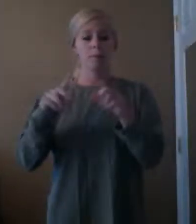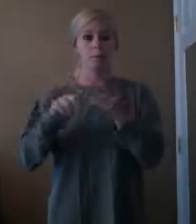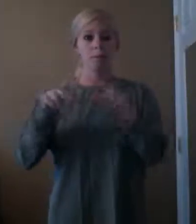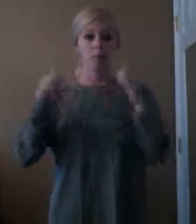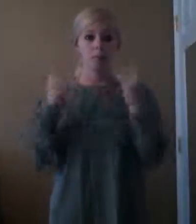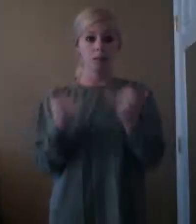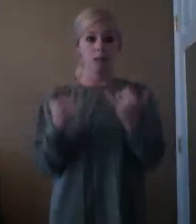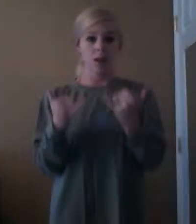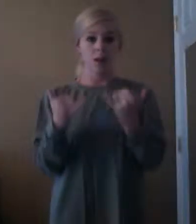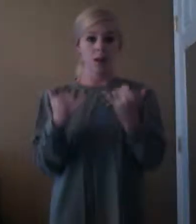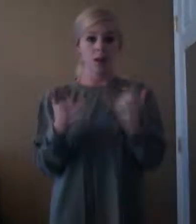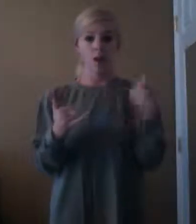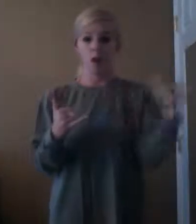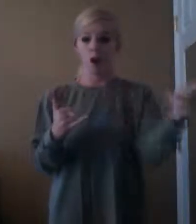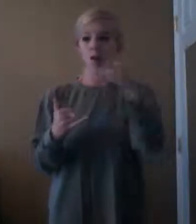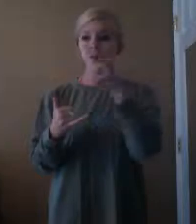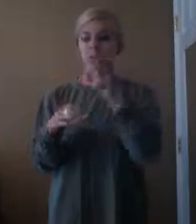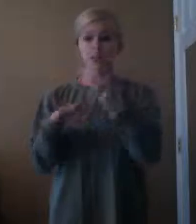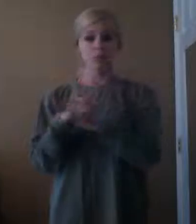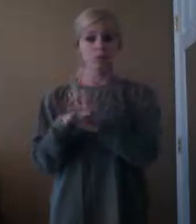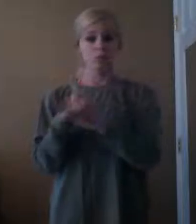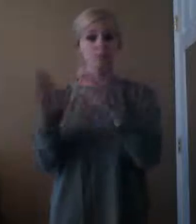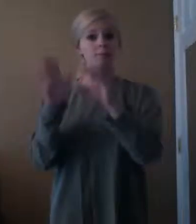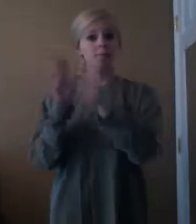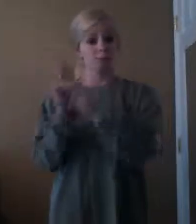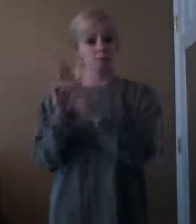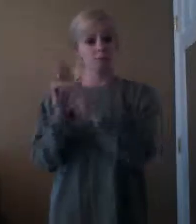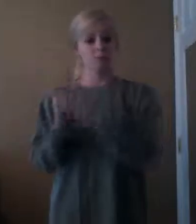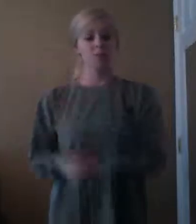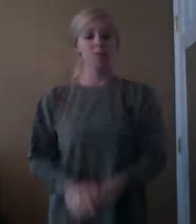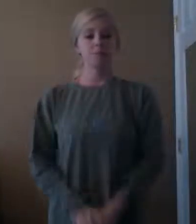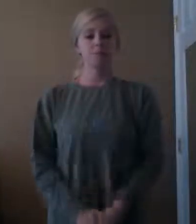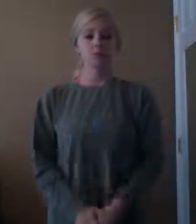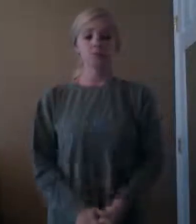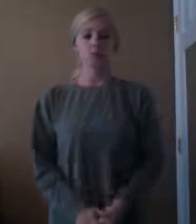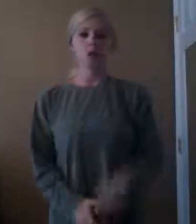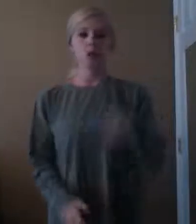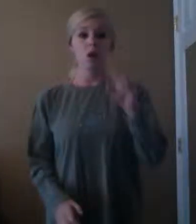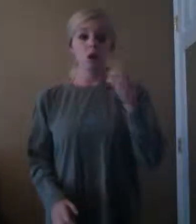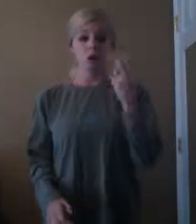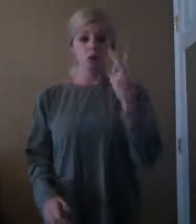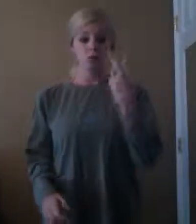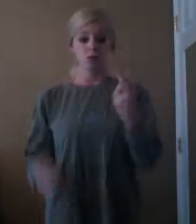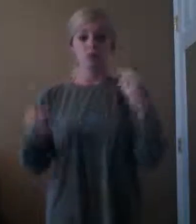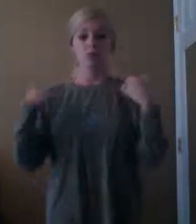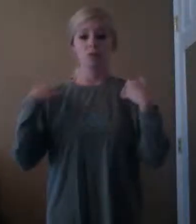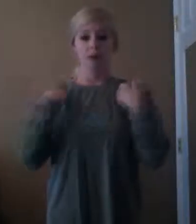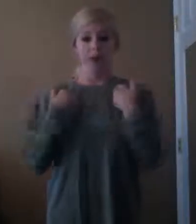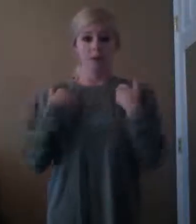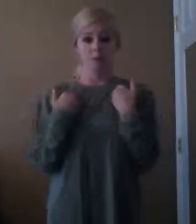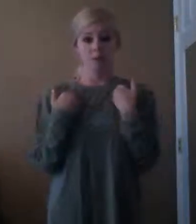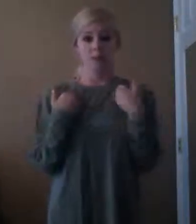solve a problem. Sarah has two pets. Her cat Max weighs 8 pounds. Her